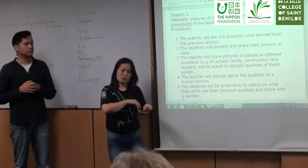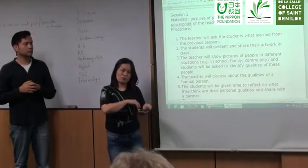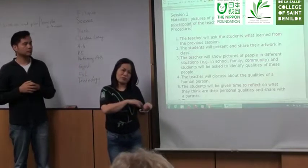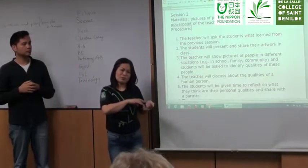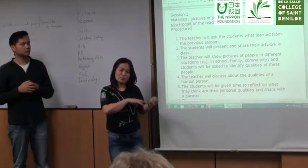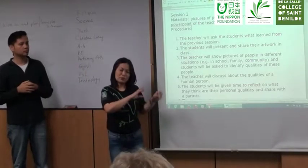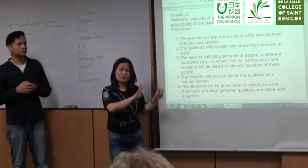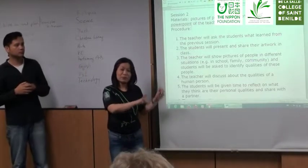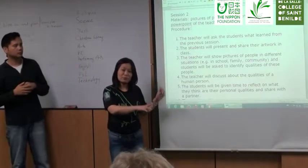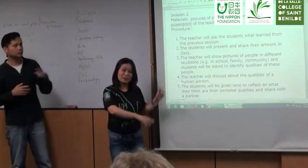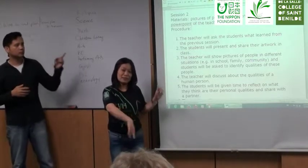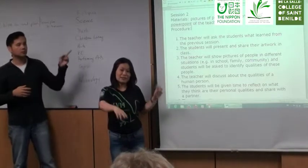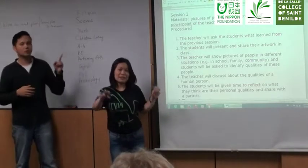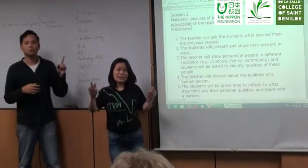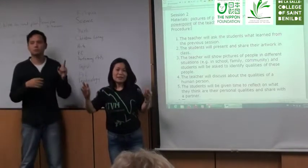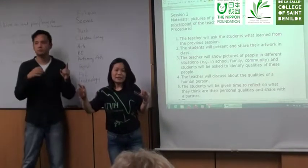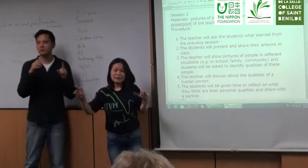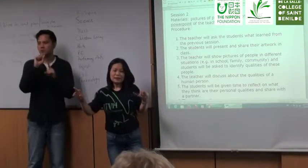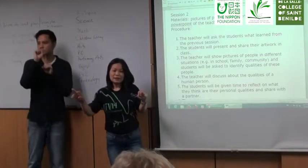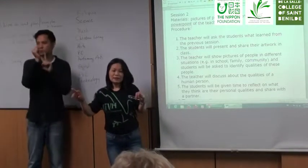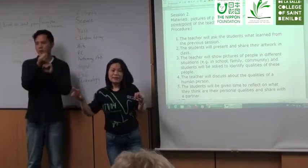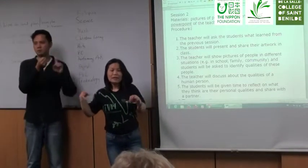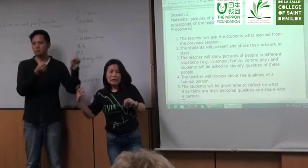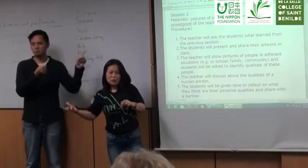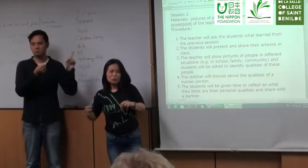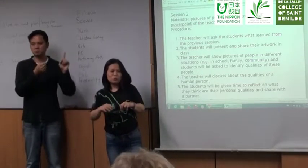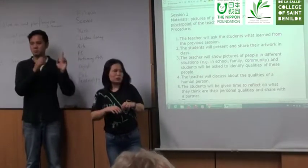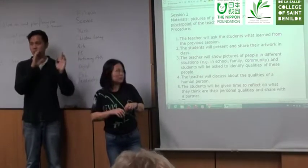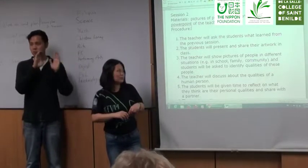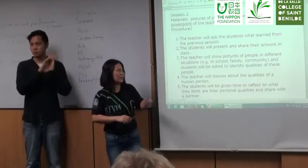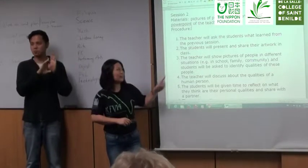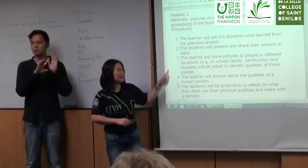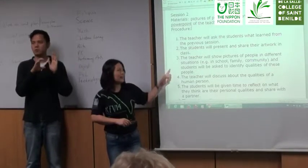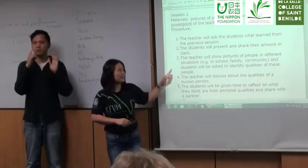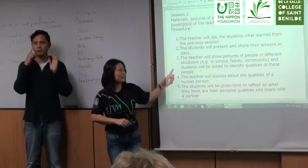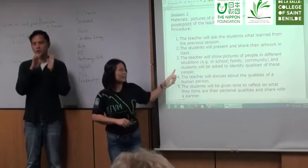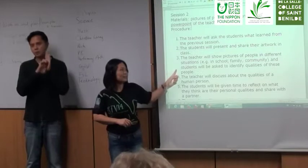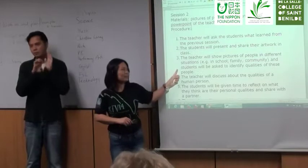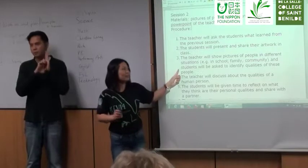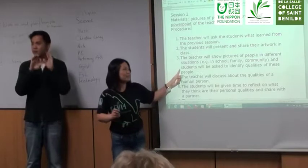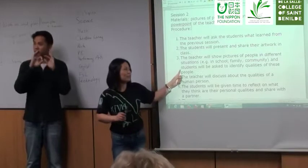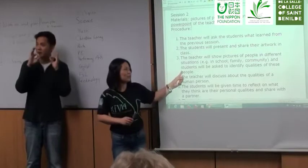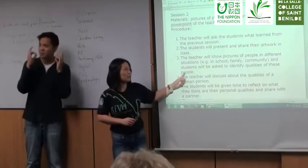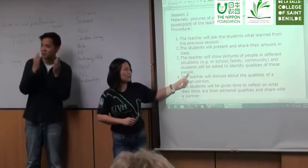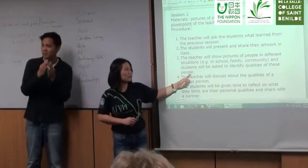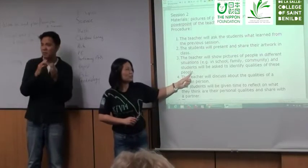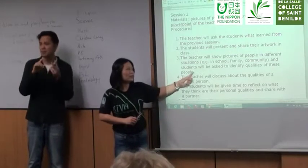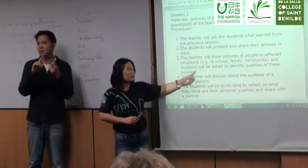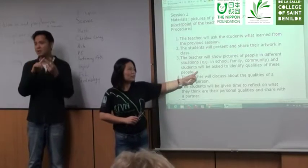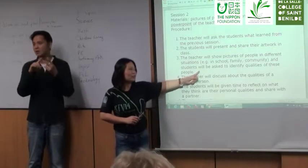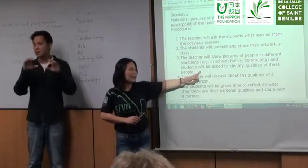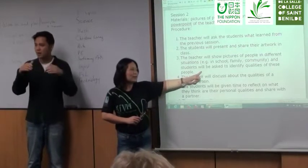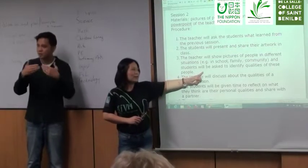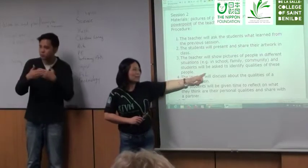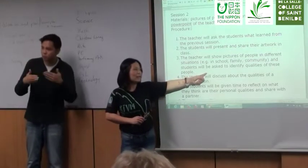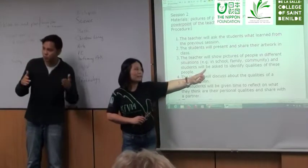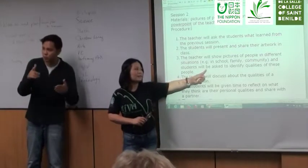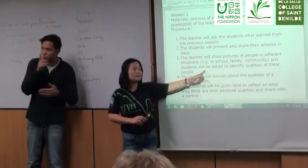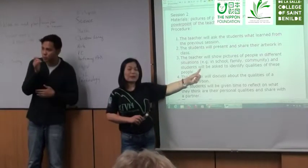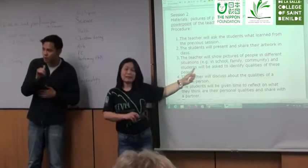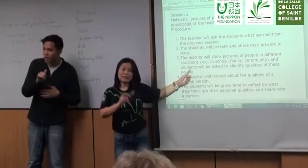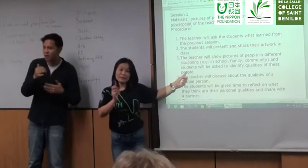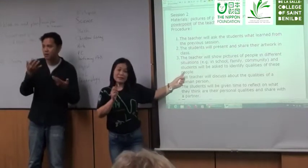So, for example, in the family, the classroom, like that. So, different situations will be asked